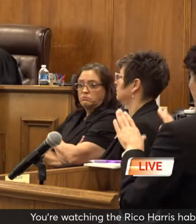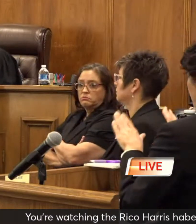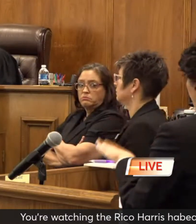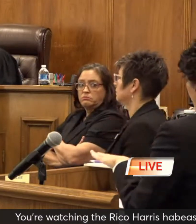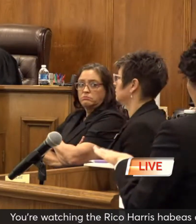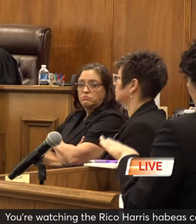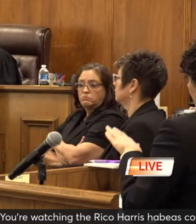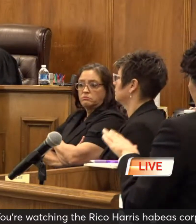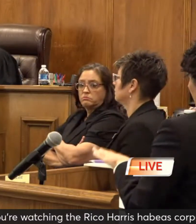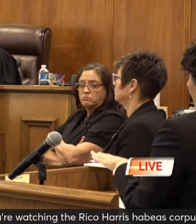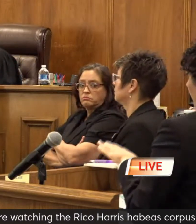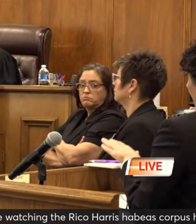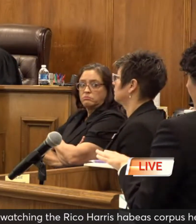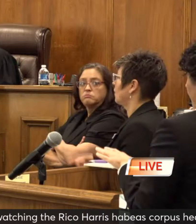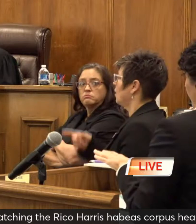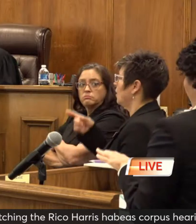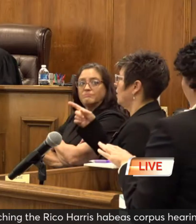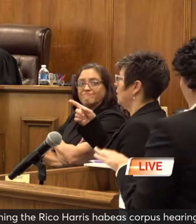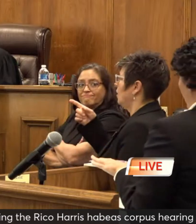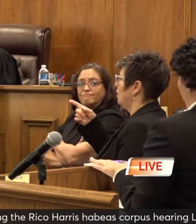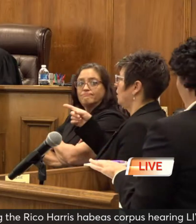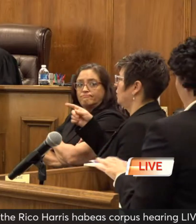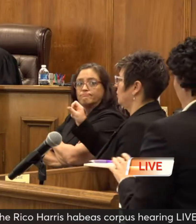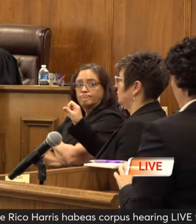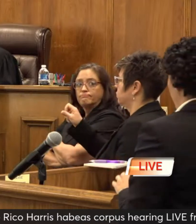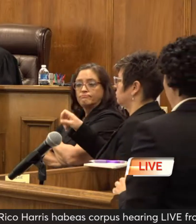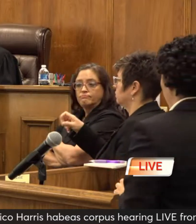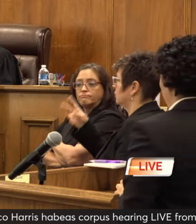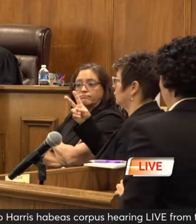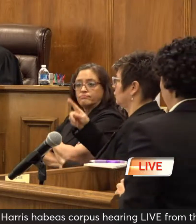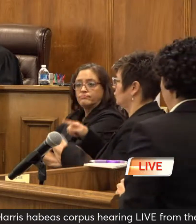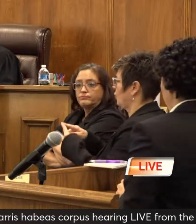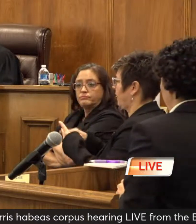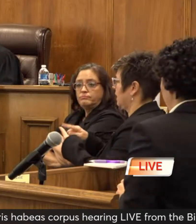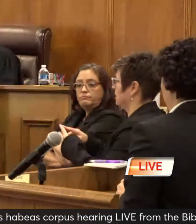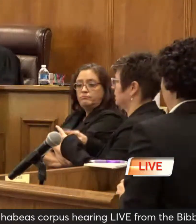So you mentioned two things, so I'm going to ask about both.